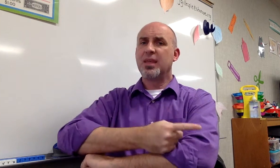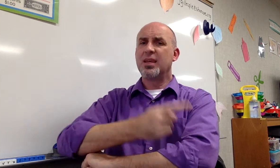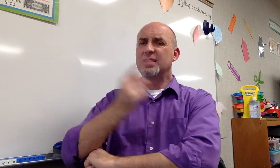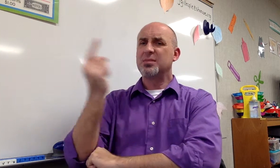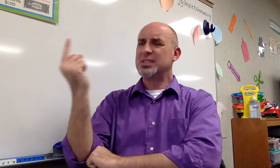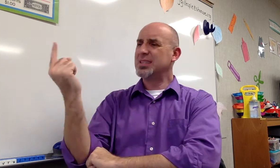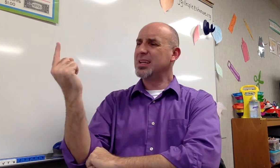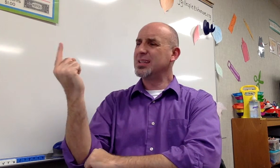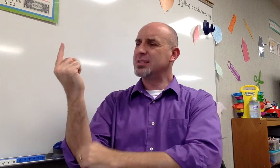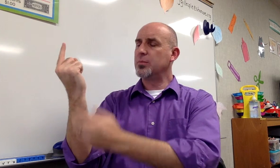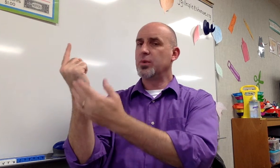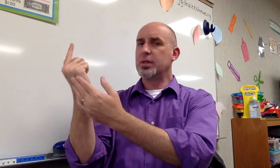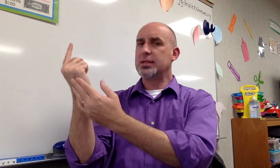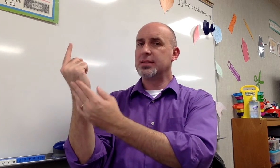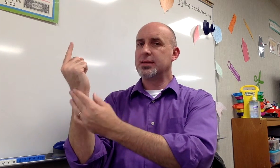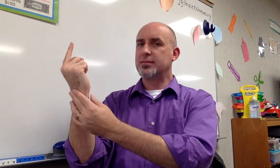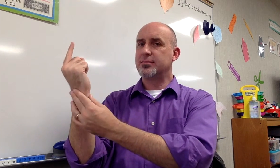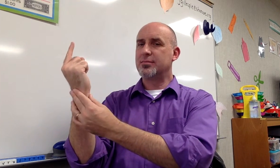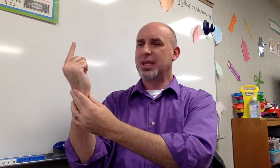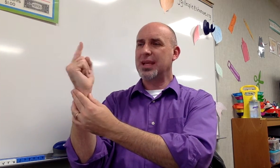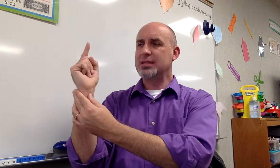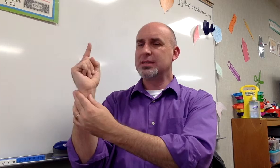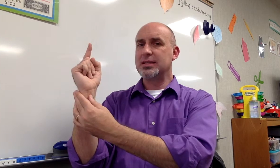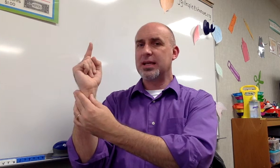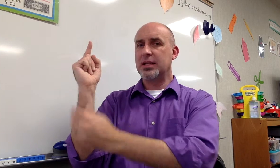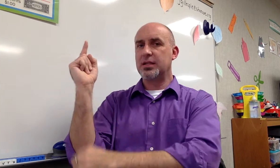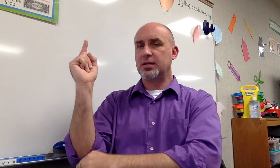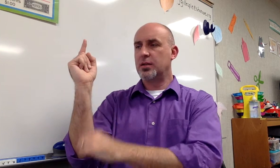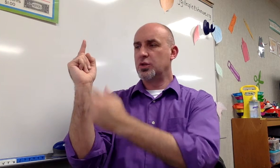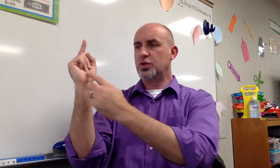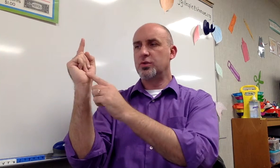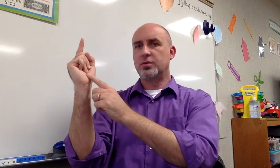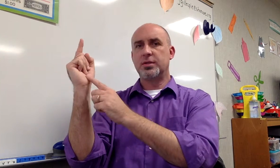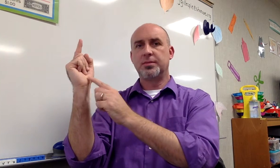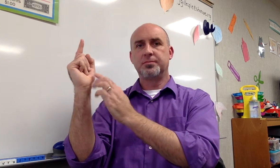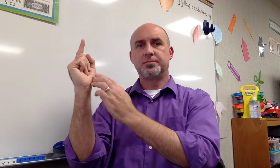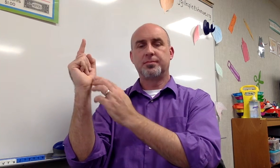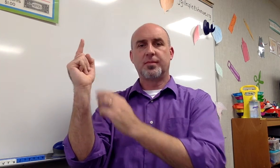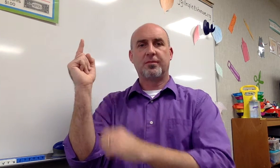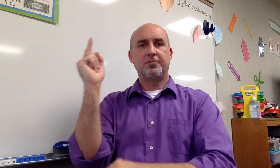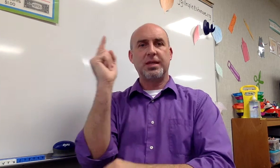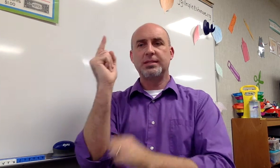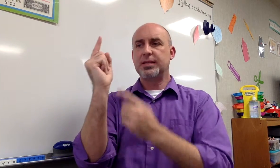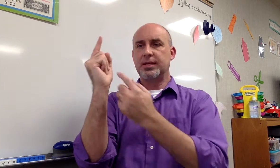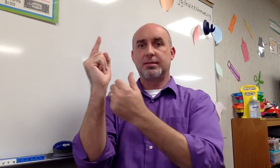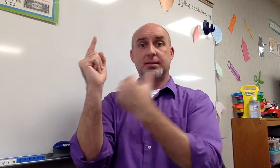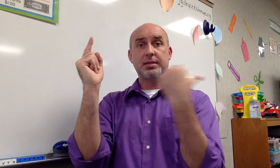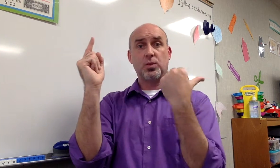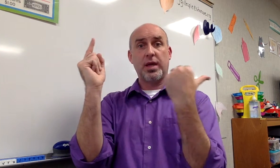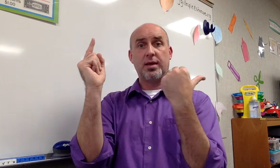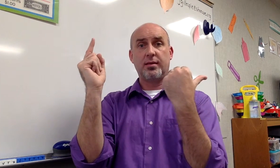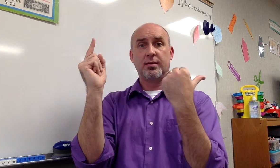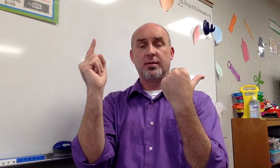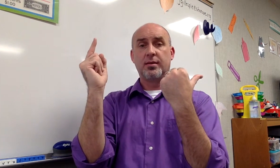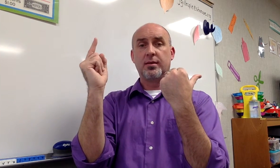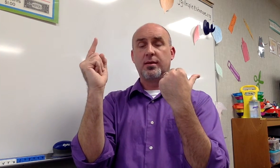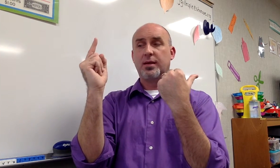As I'm signing this, I'm realizing my hand isn't exactly turned facing this way. And it's